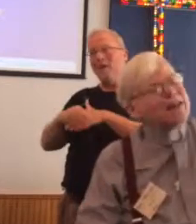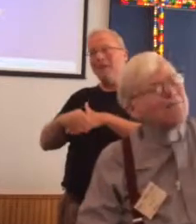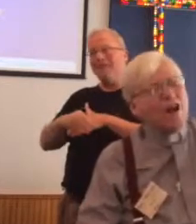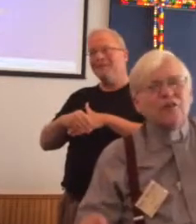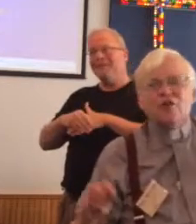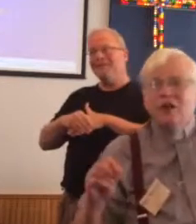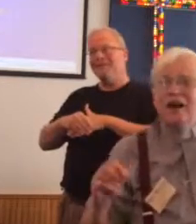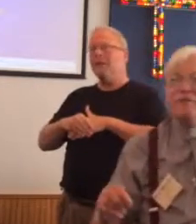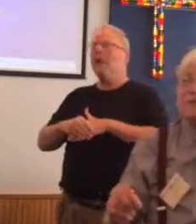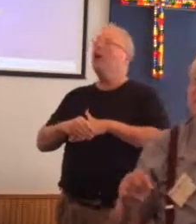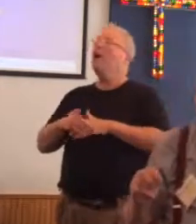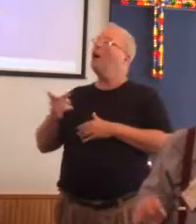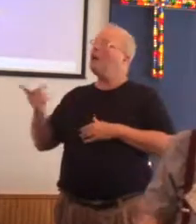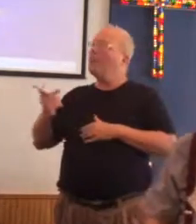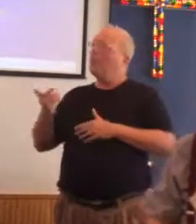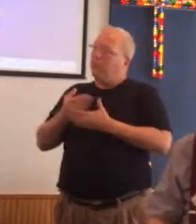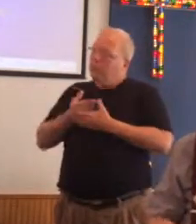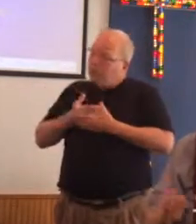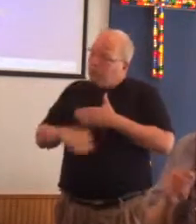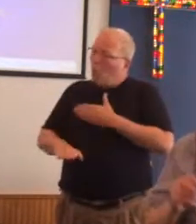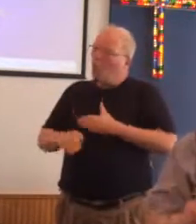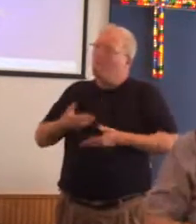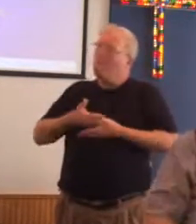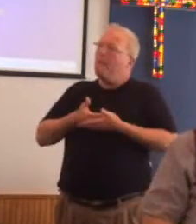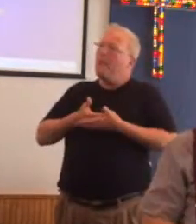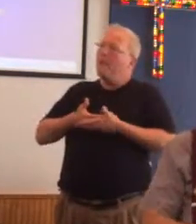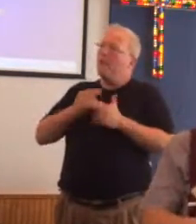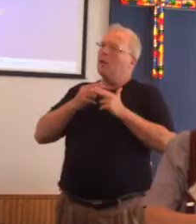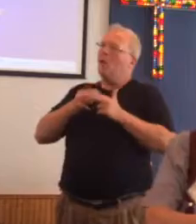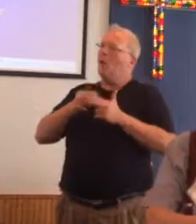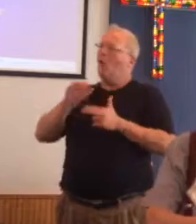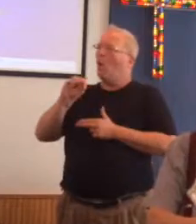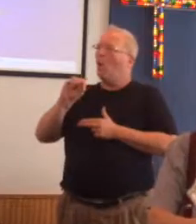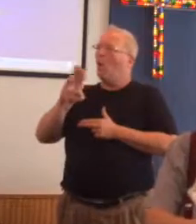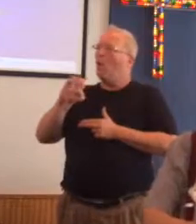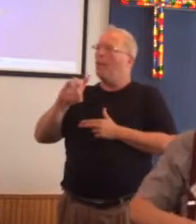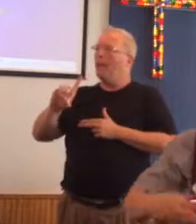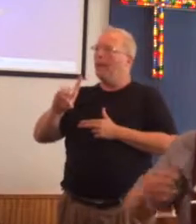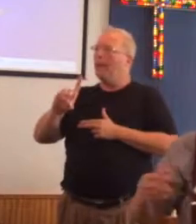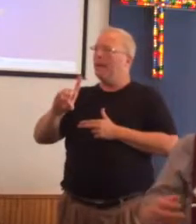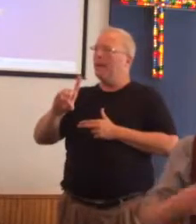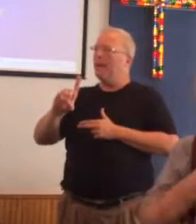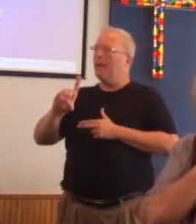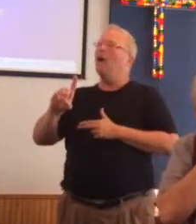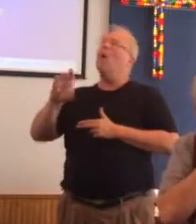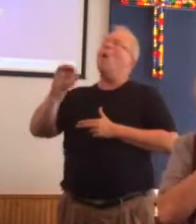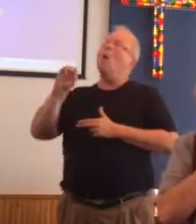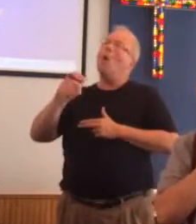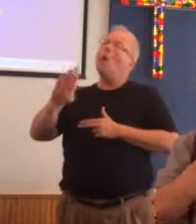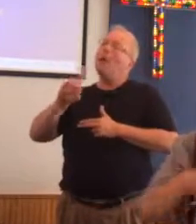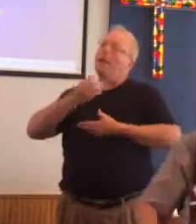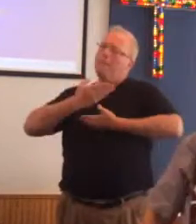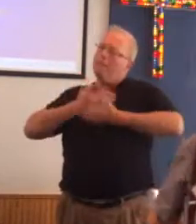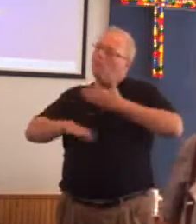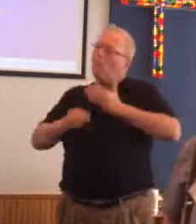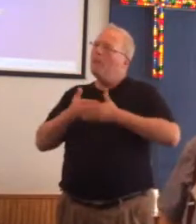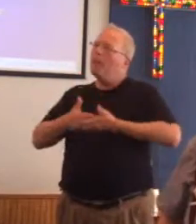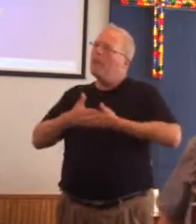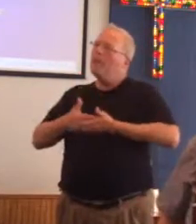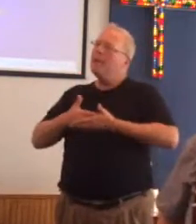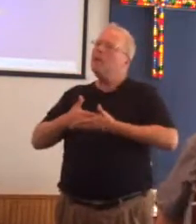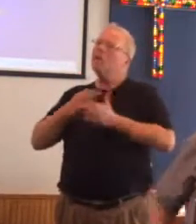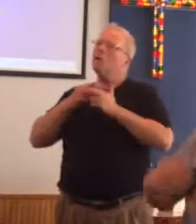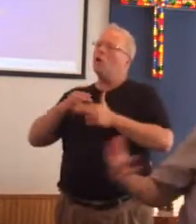The grandfather of King David was born. Okay. It's an interesting